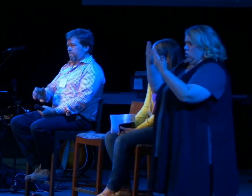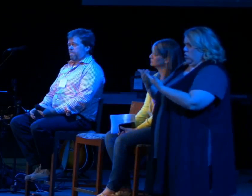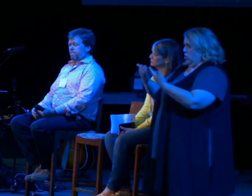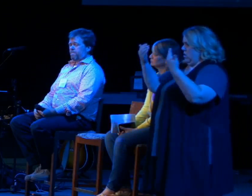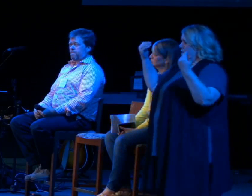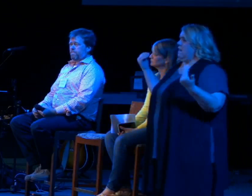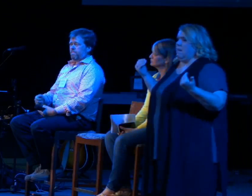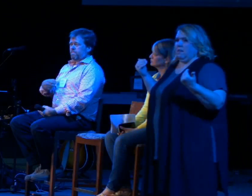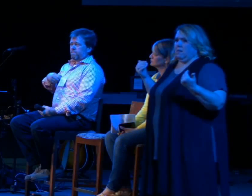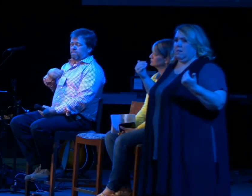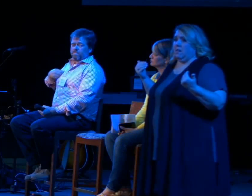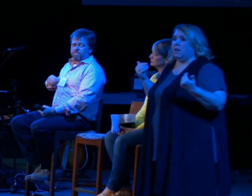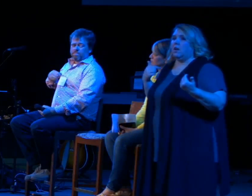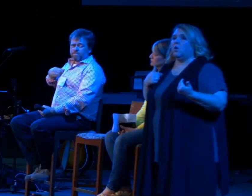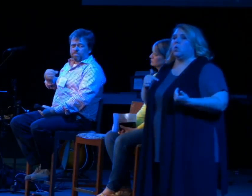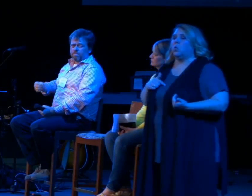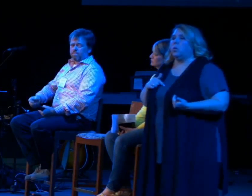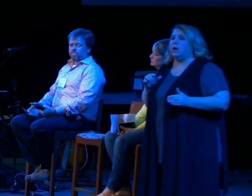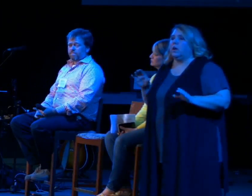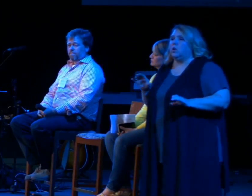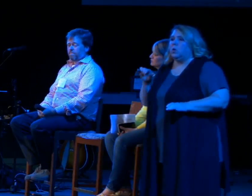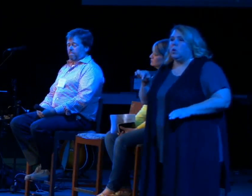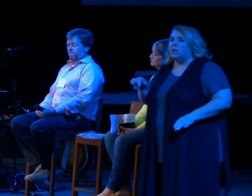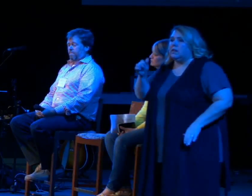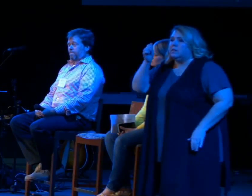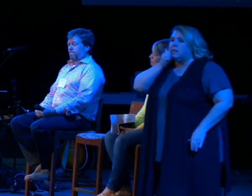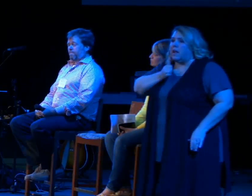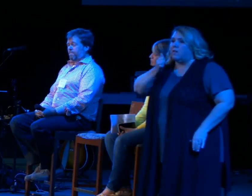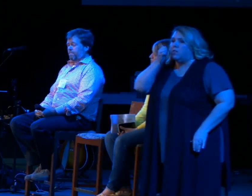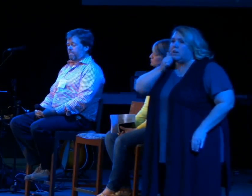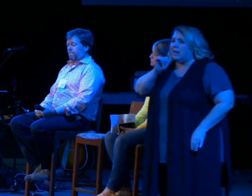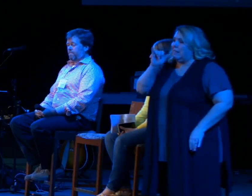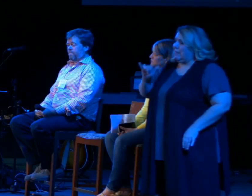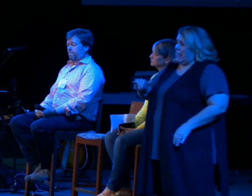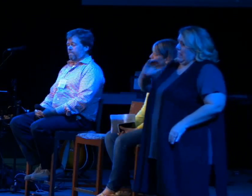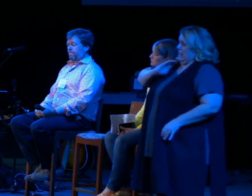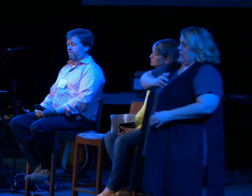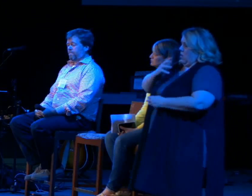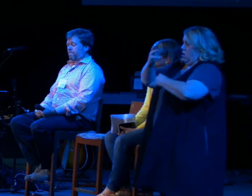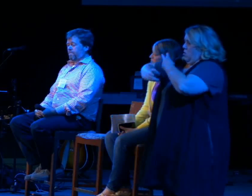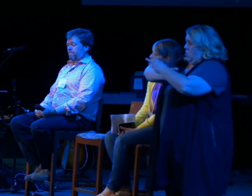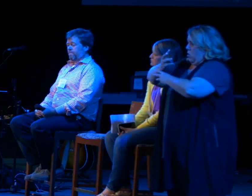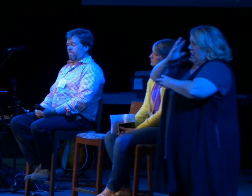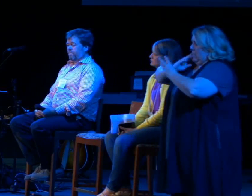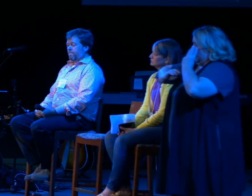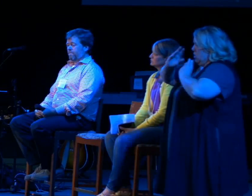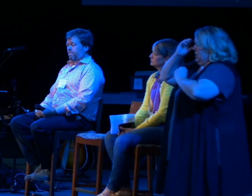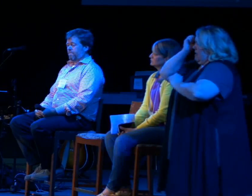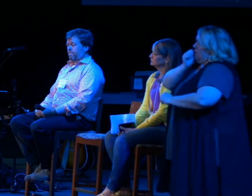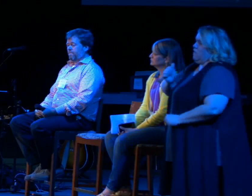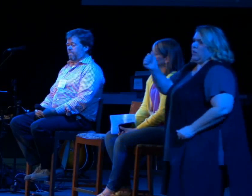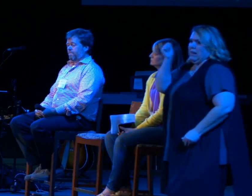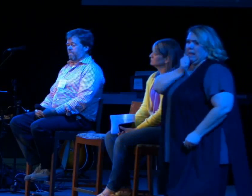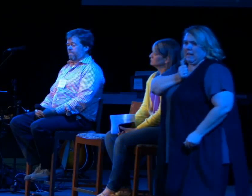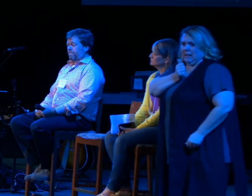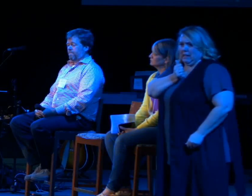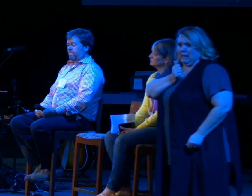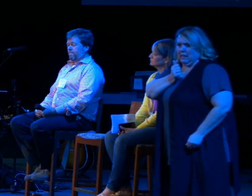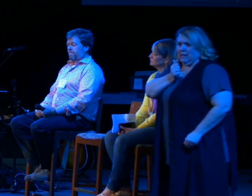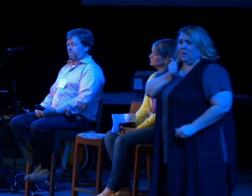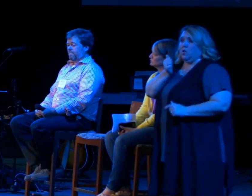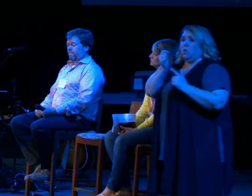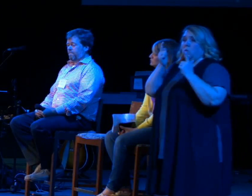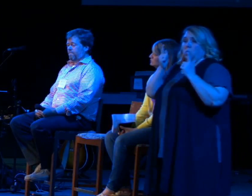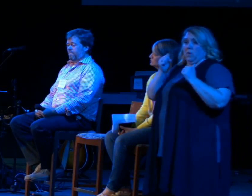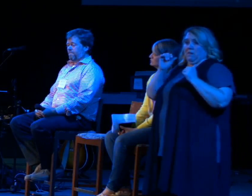this every day. This is our reality. This is my experience. So when I walk into